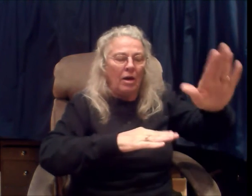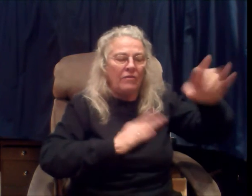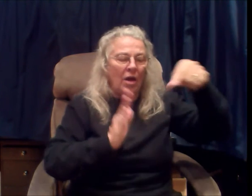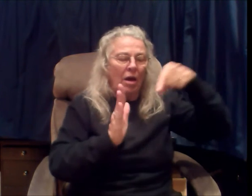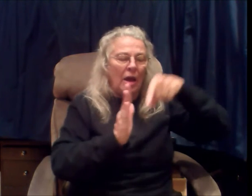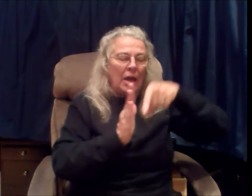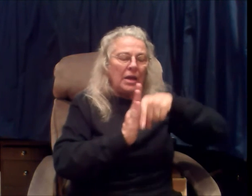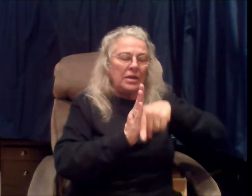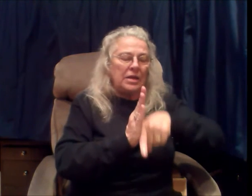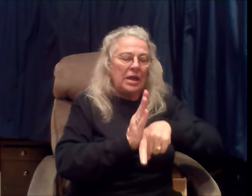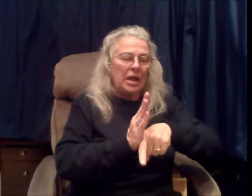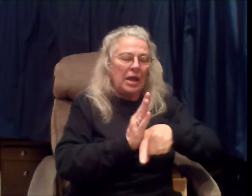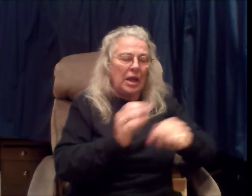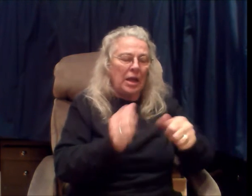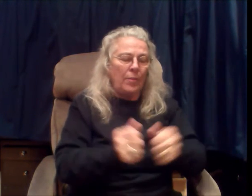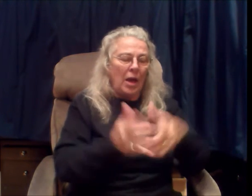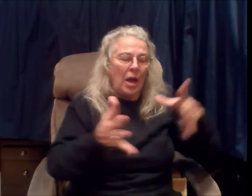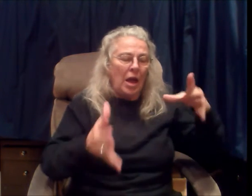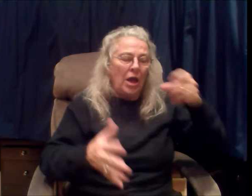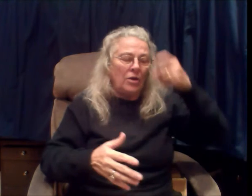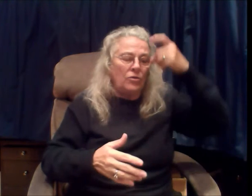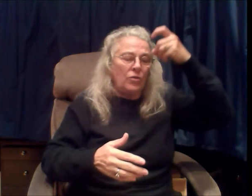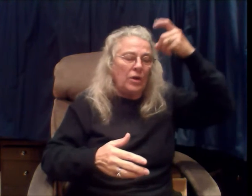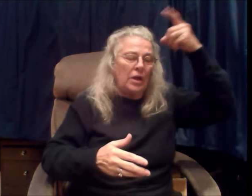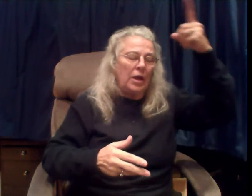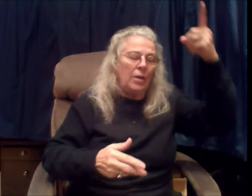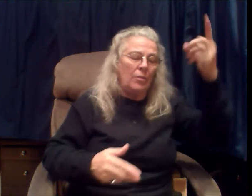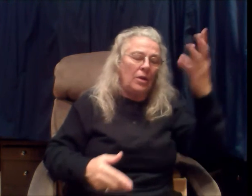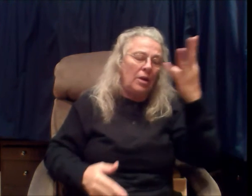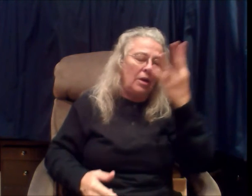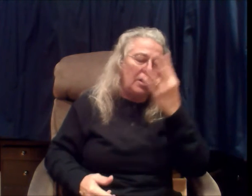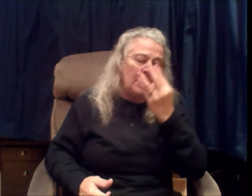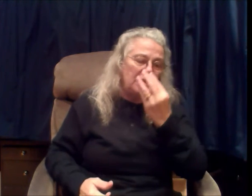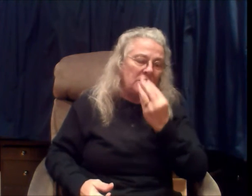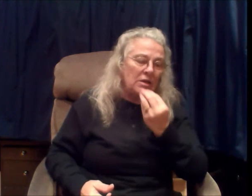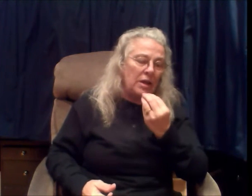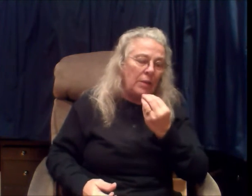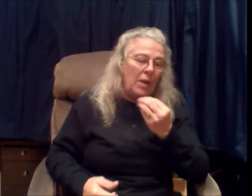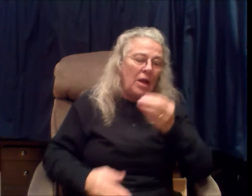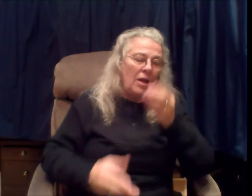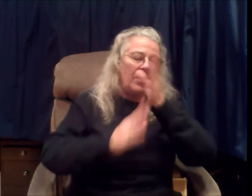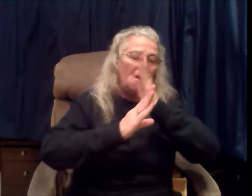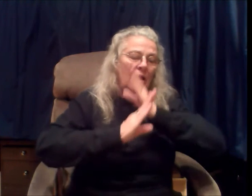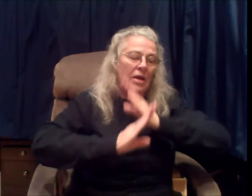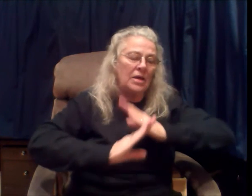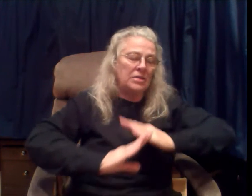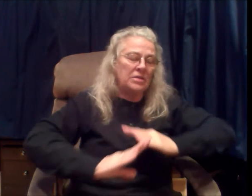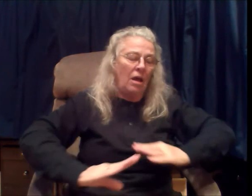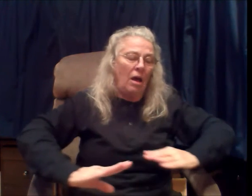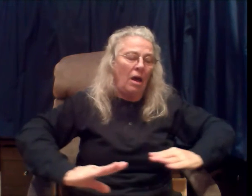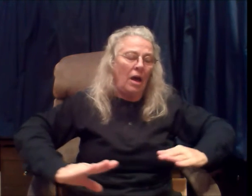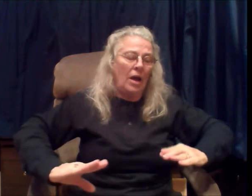above the deep and dreamless sleep. The